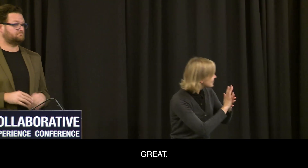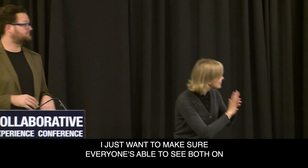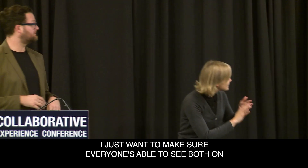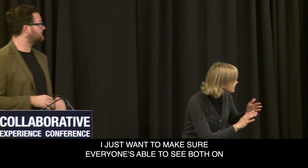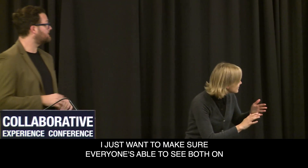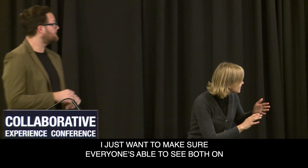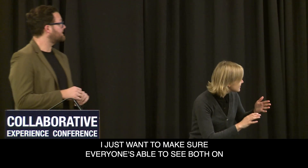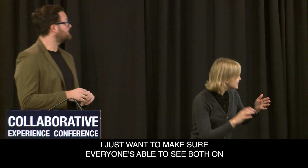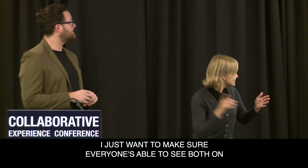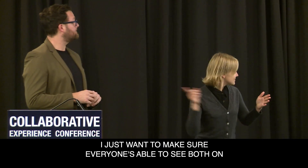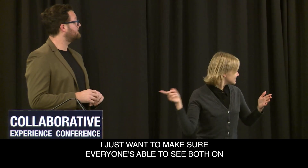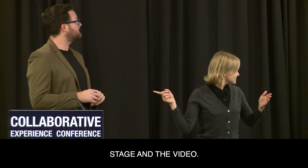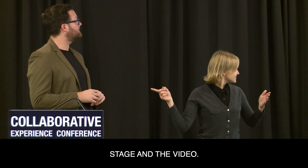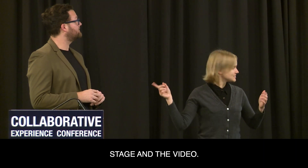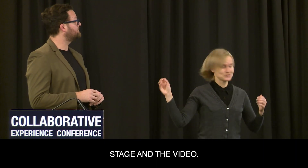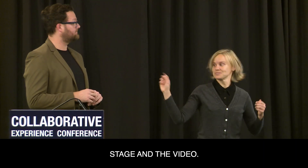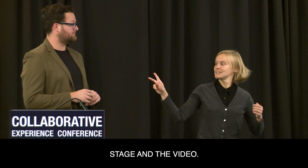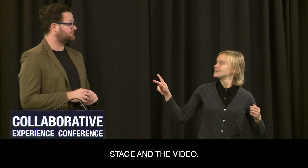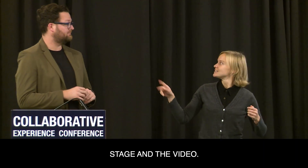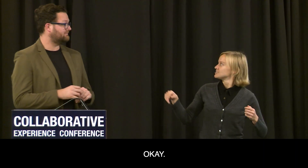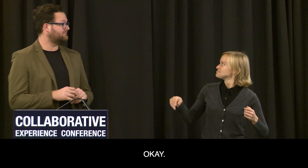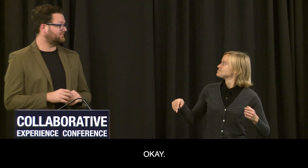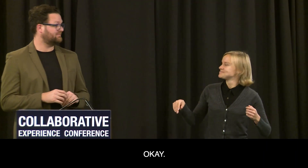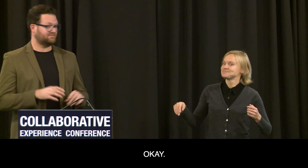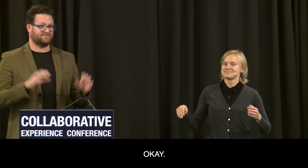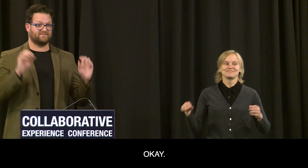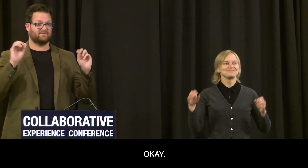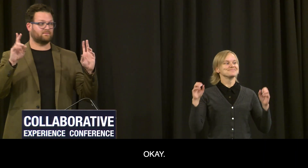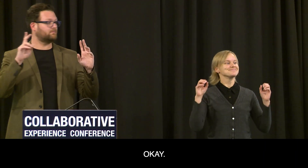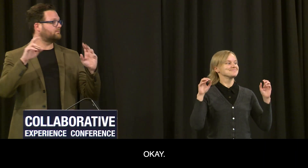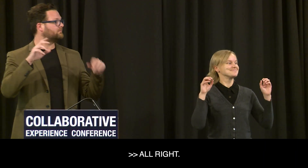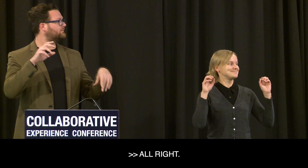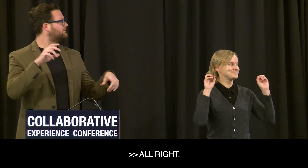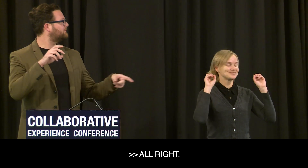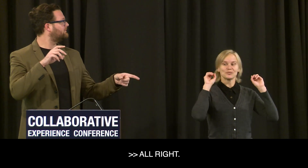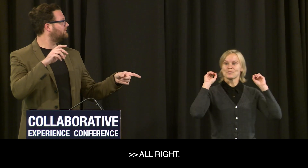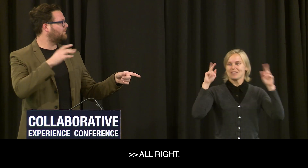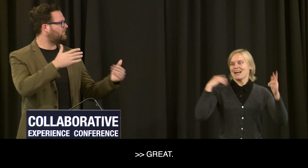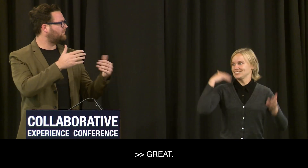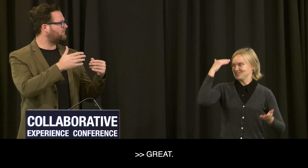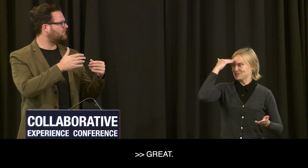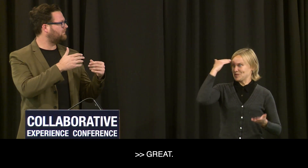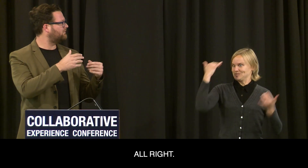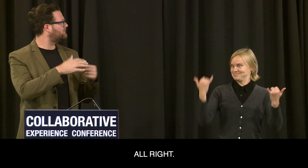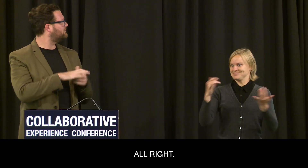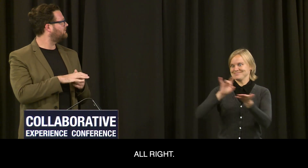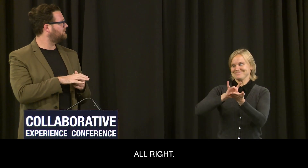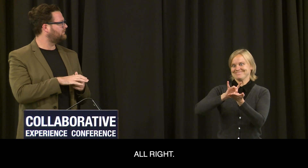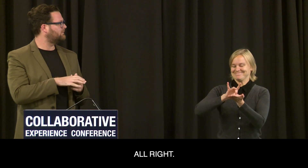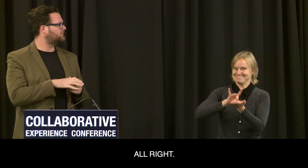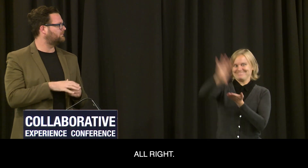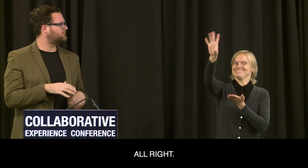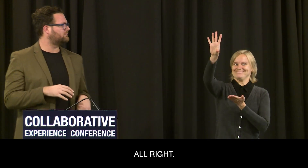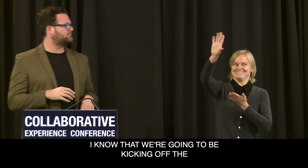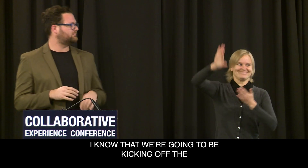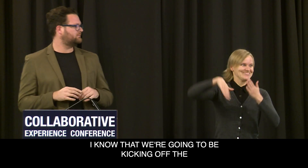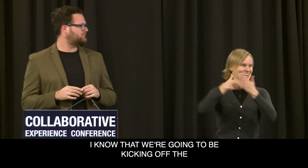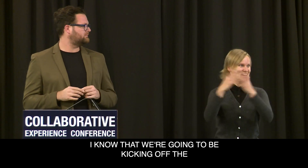I just want to make sure that everyone's able to see both on stage and the video. Okay. All right. Great. All right. I know